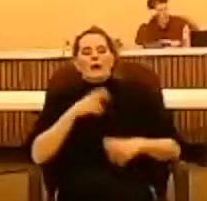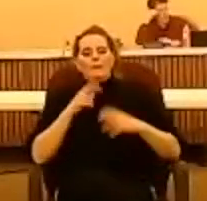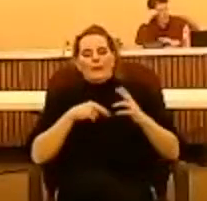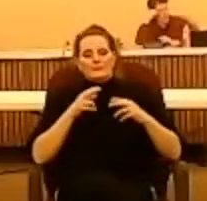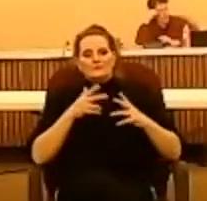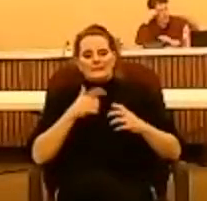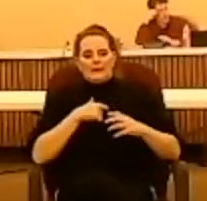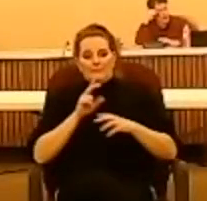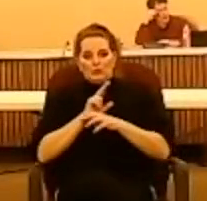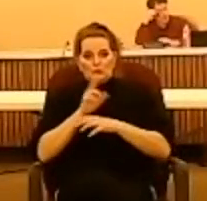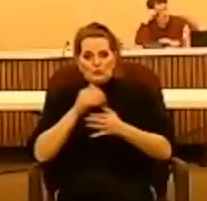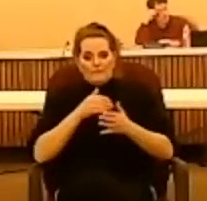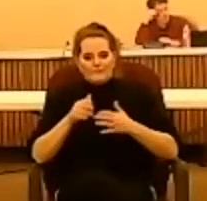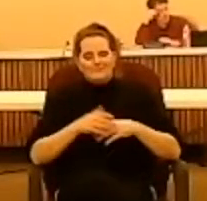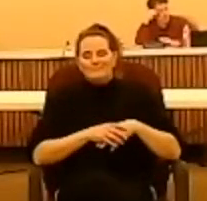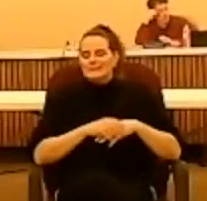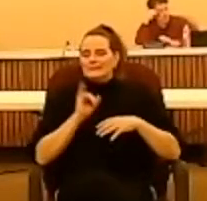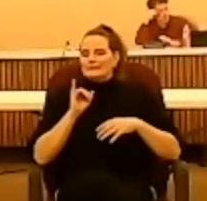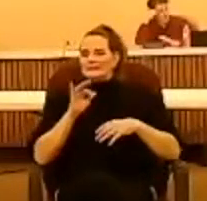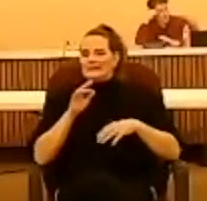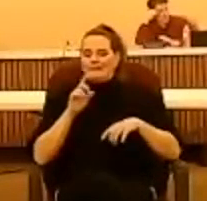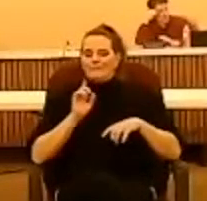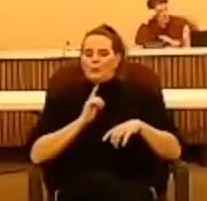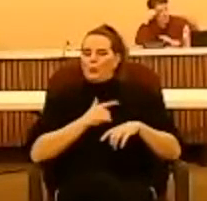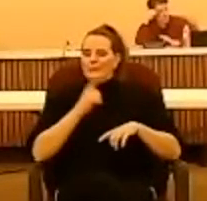capacity, if we're not able to use